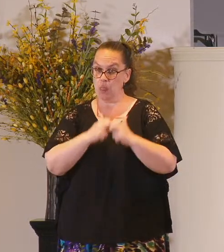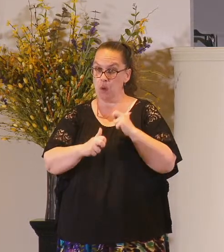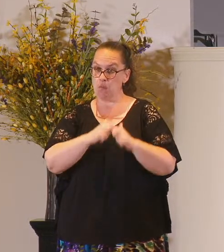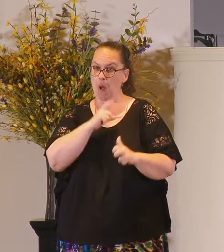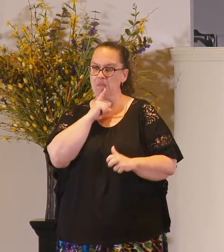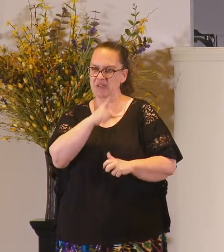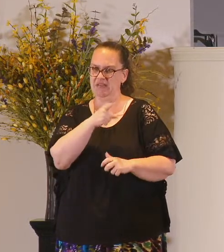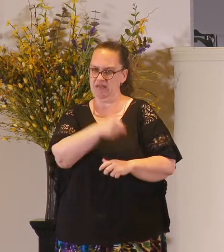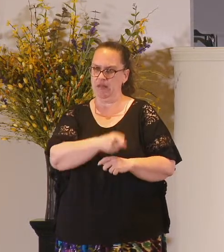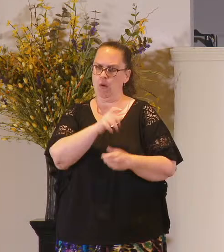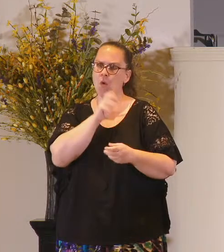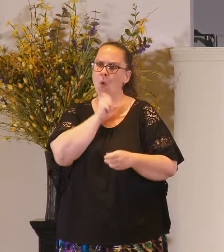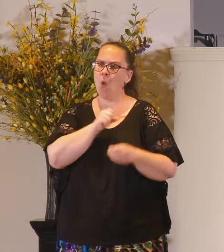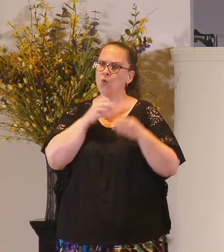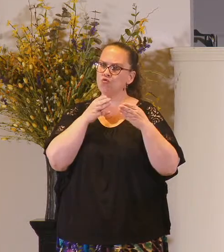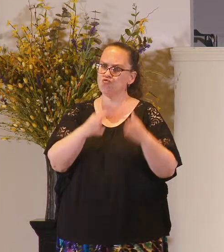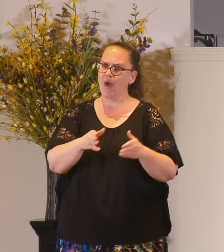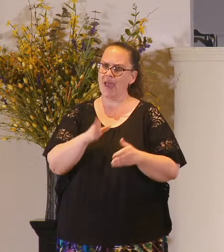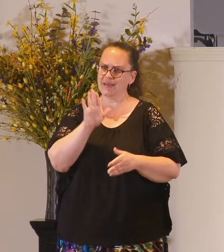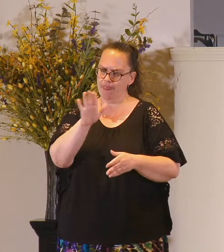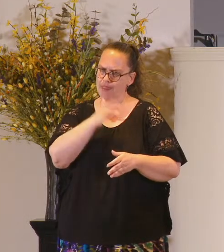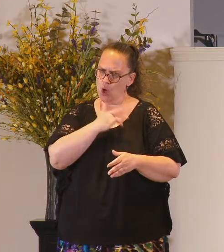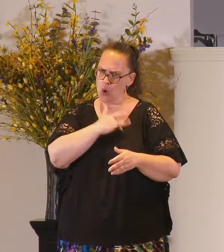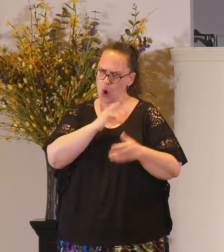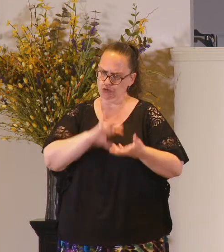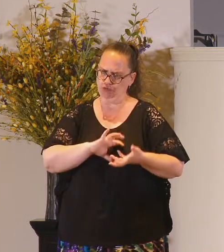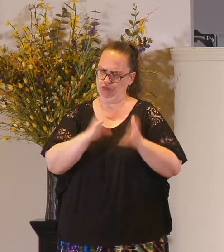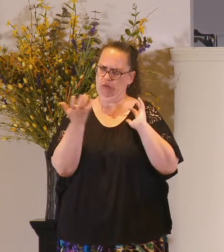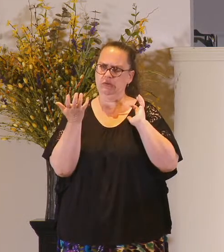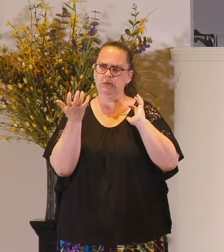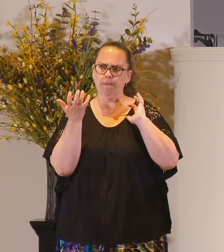decay in their hearts.